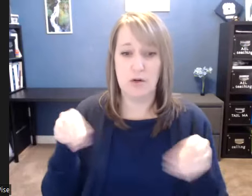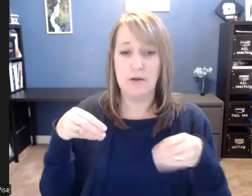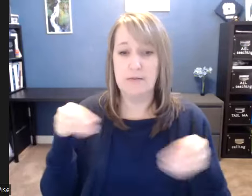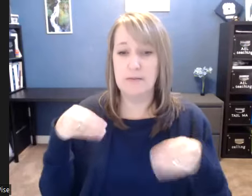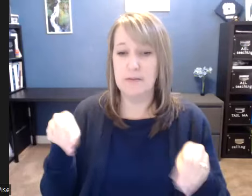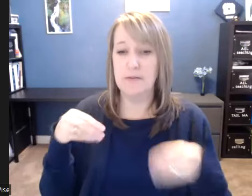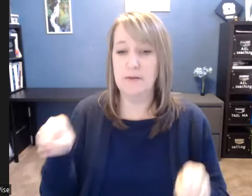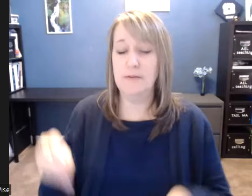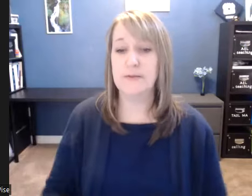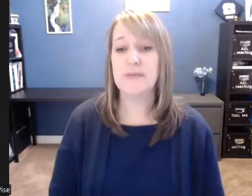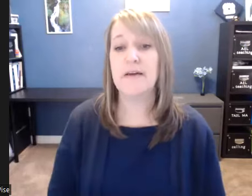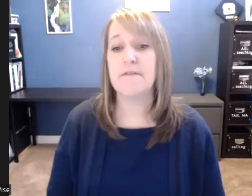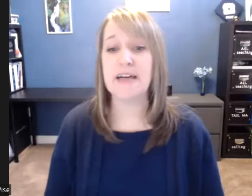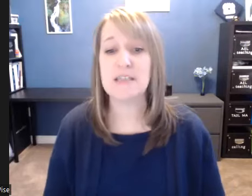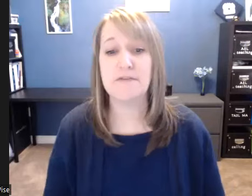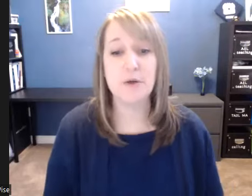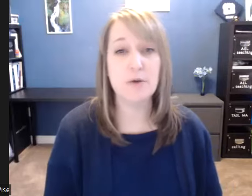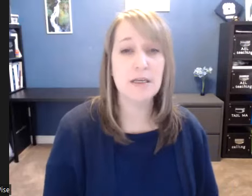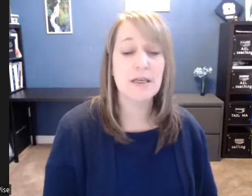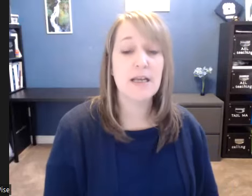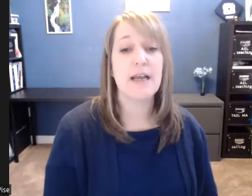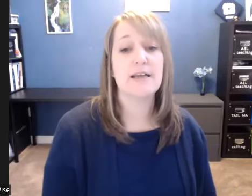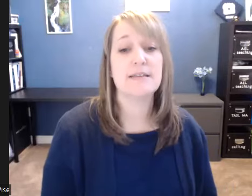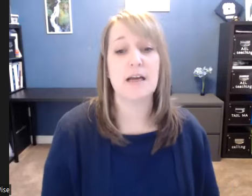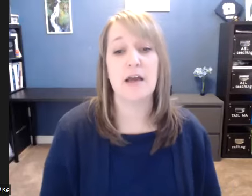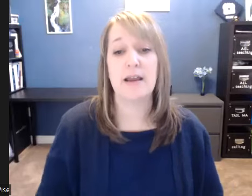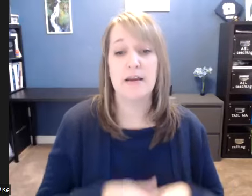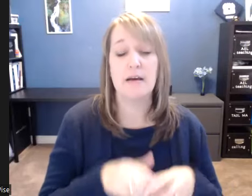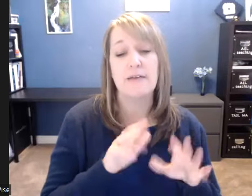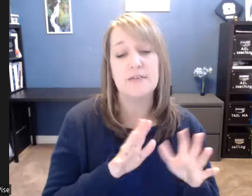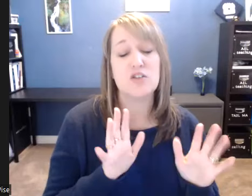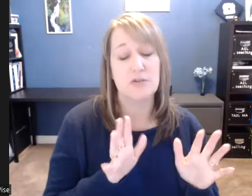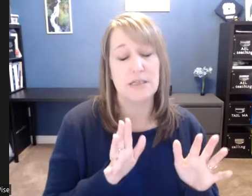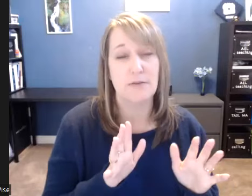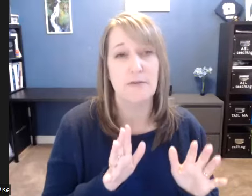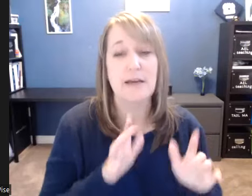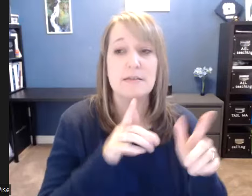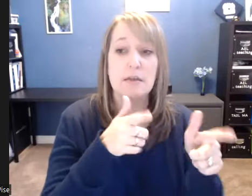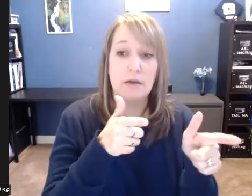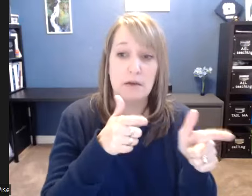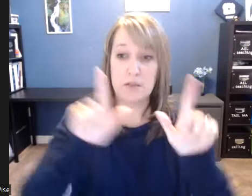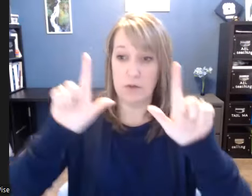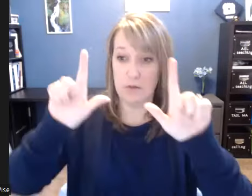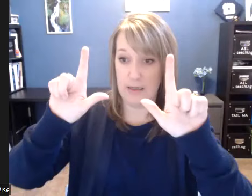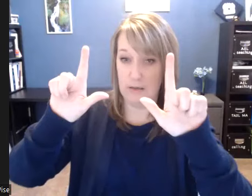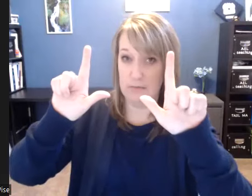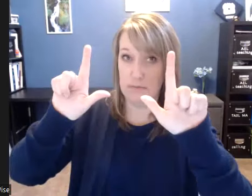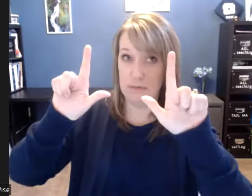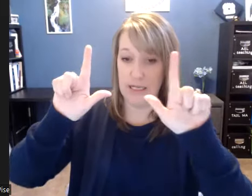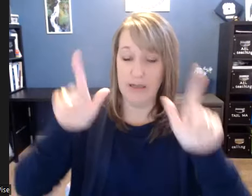store. Fast food is signed. I've seen 2 signs for fast. So like L